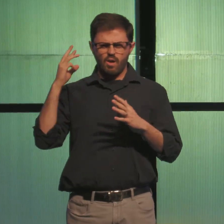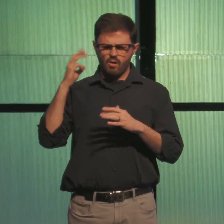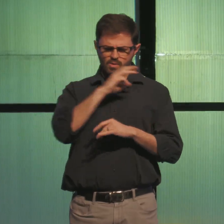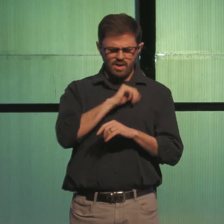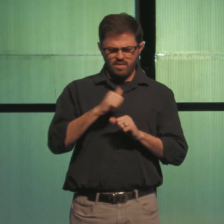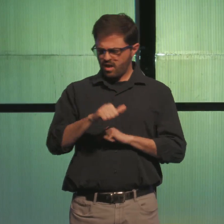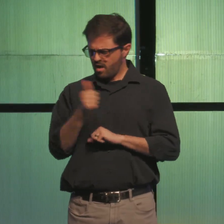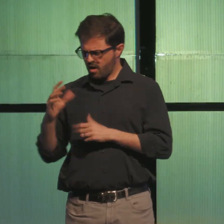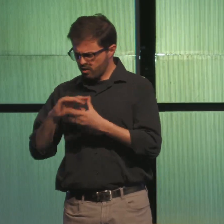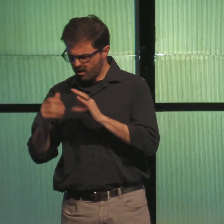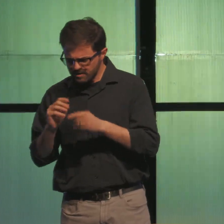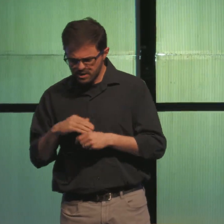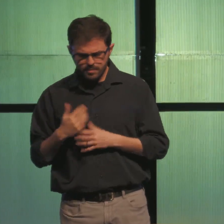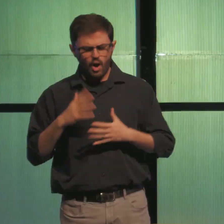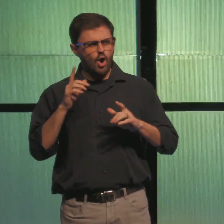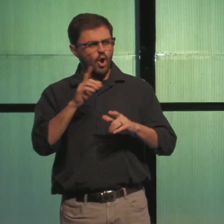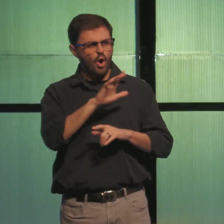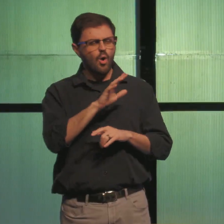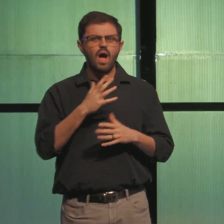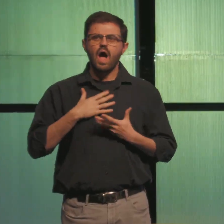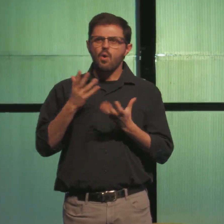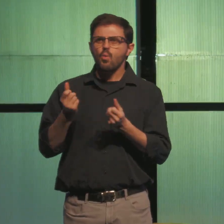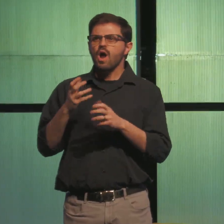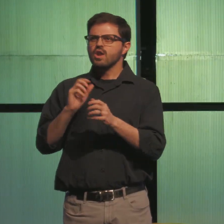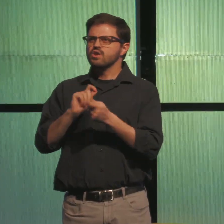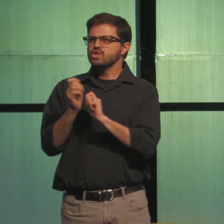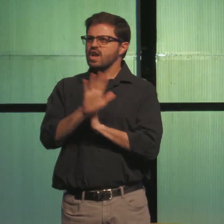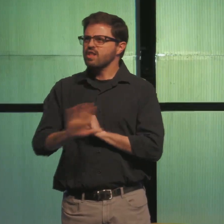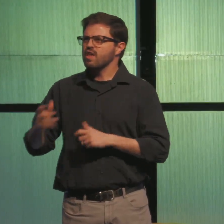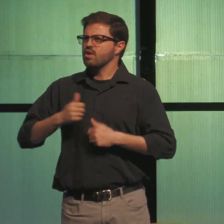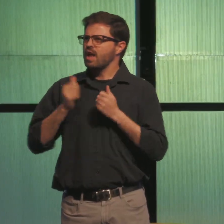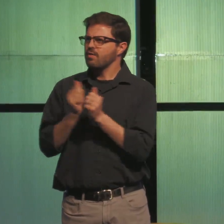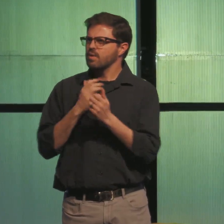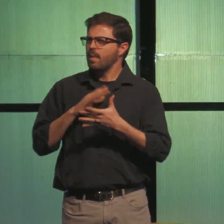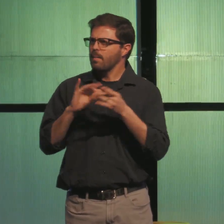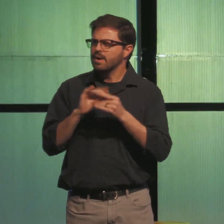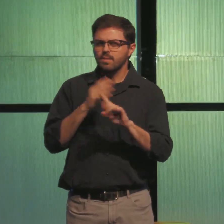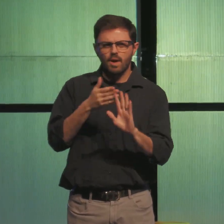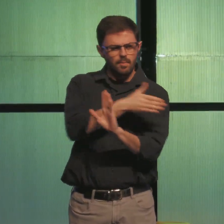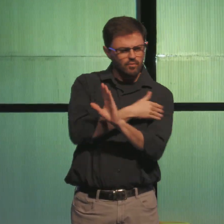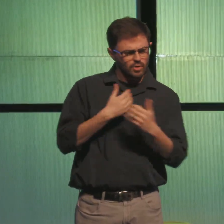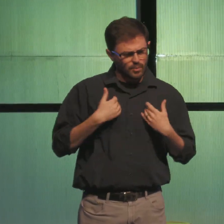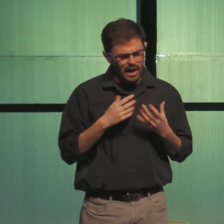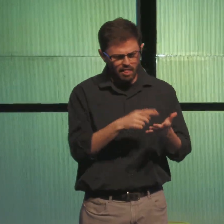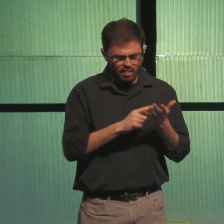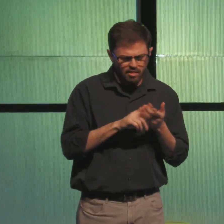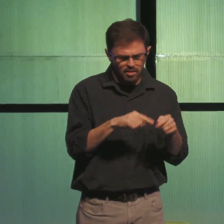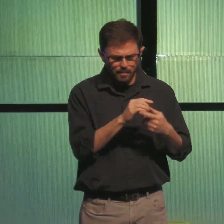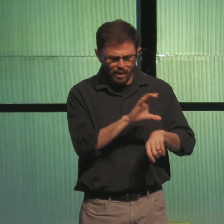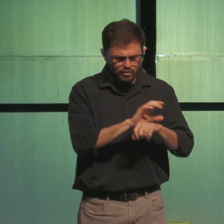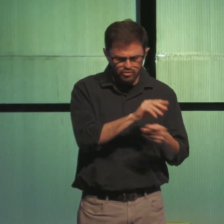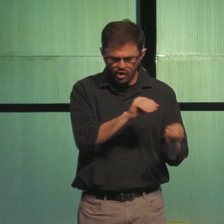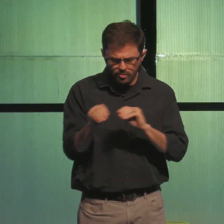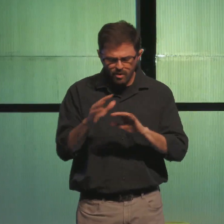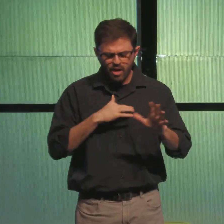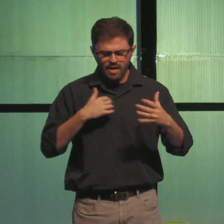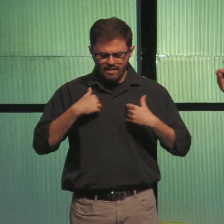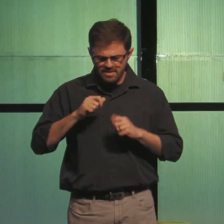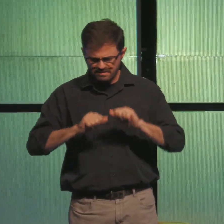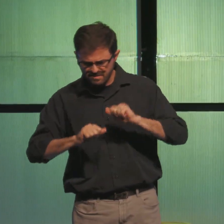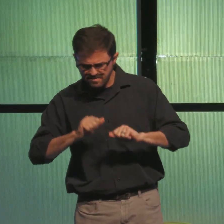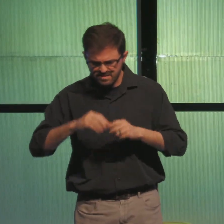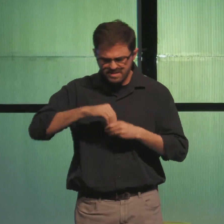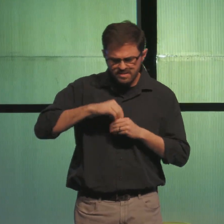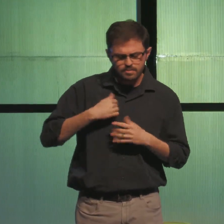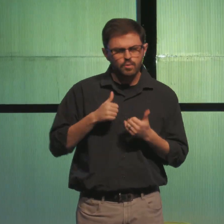let's change their life with this message. And I'm like, I don't know if this is possible. I'm having this internal dialogue, okay? But